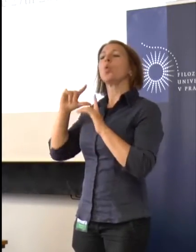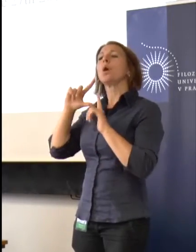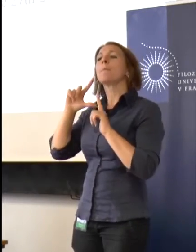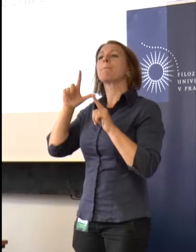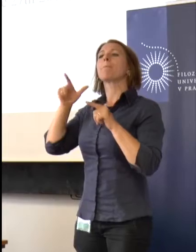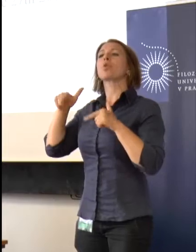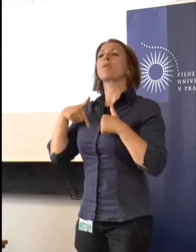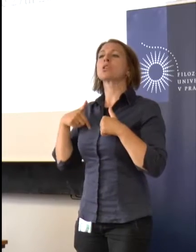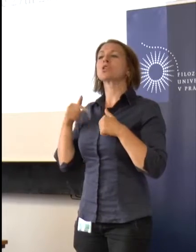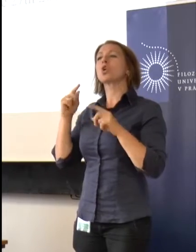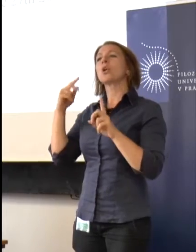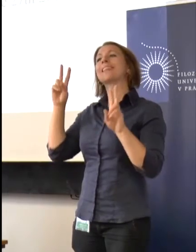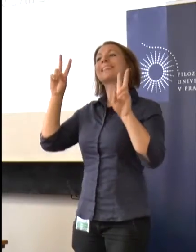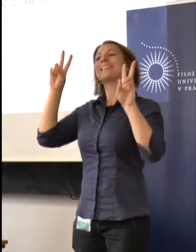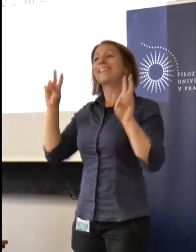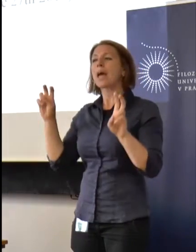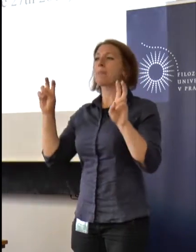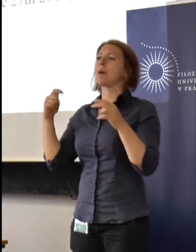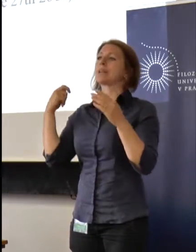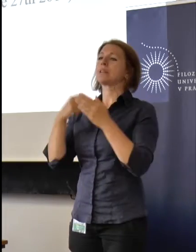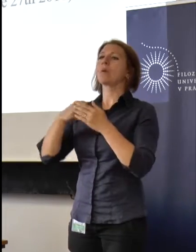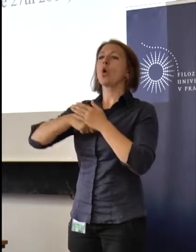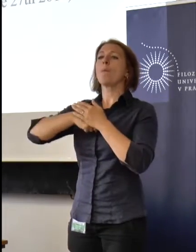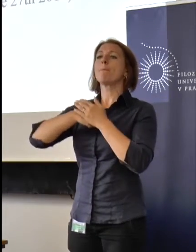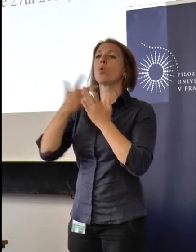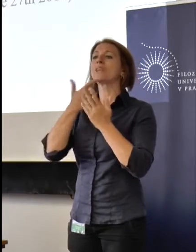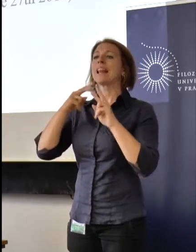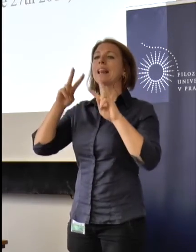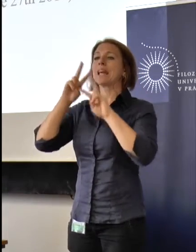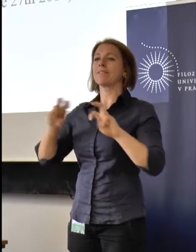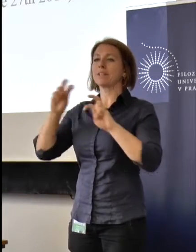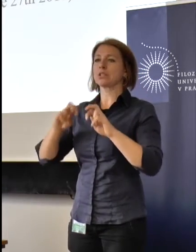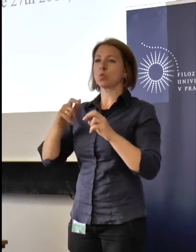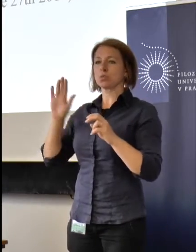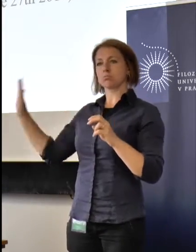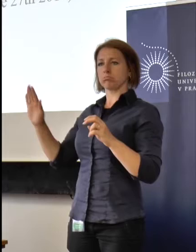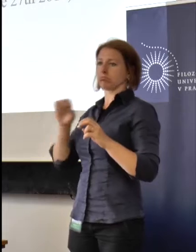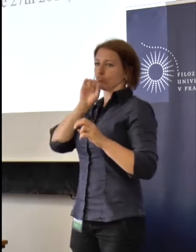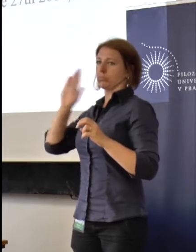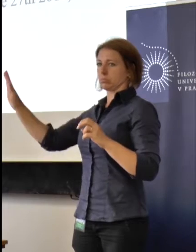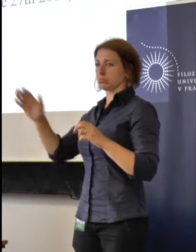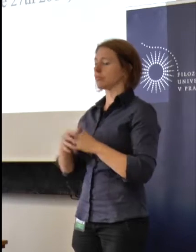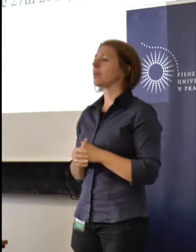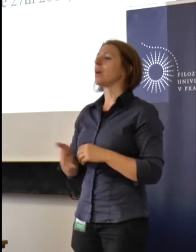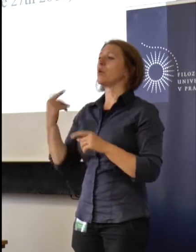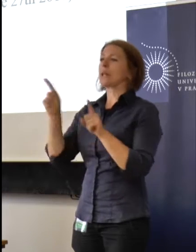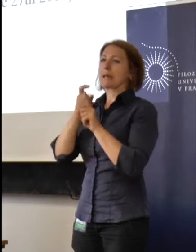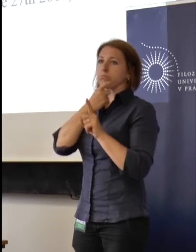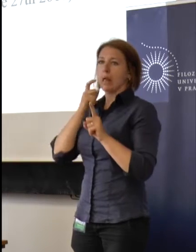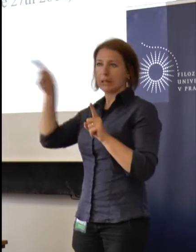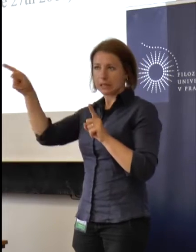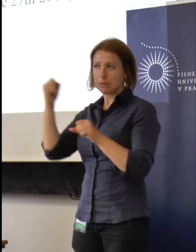Plurilingualism at Jacobs University Bremen, and that was in between 2008